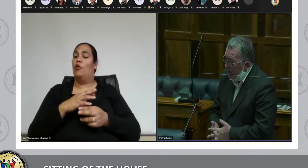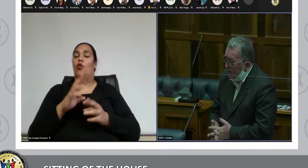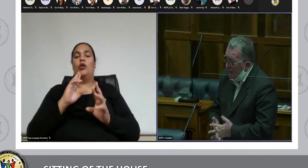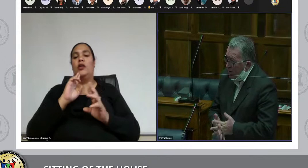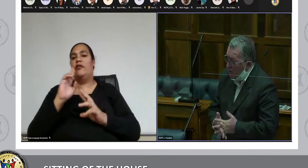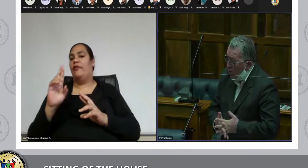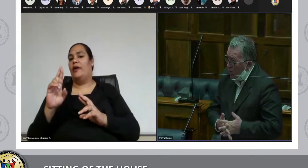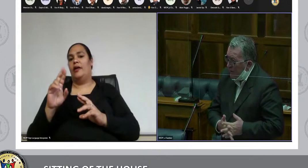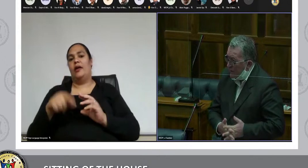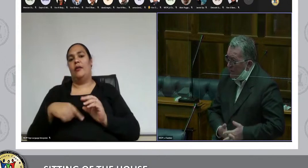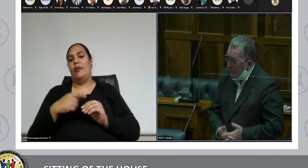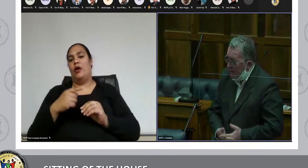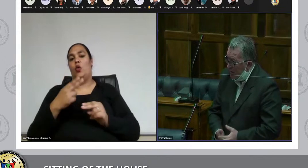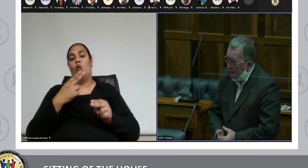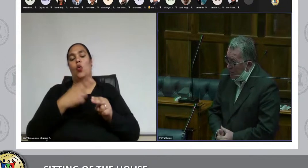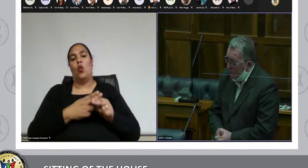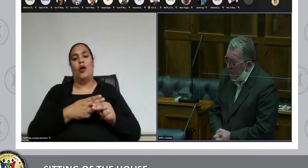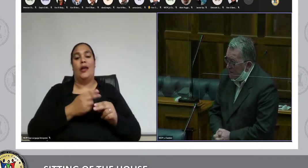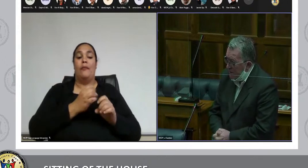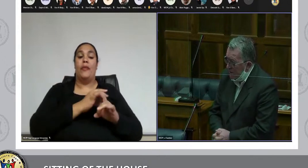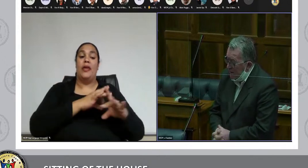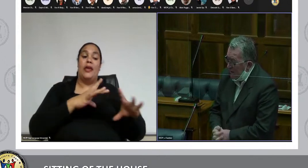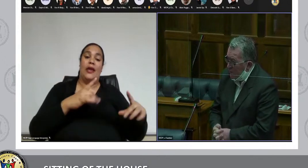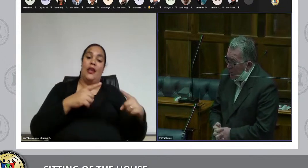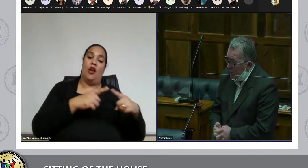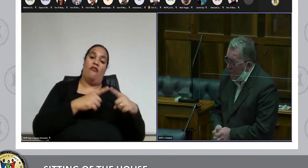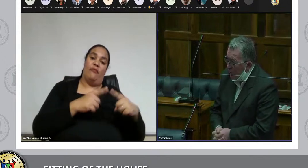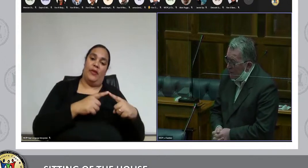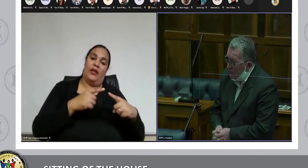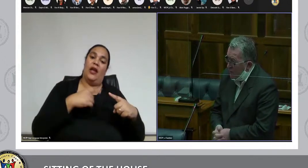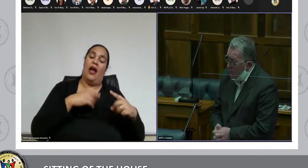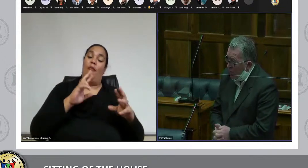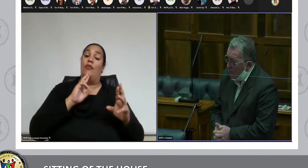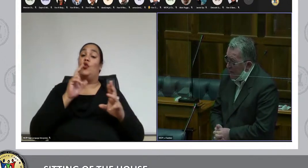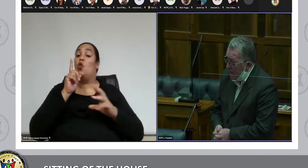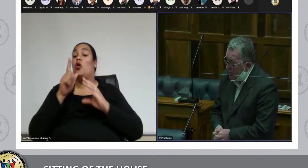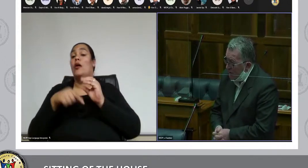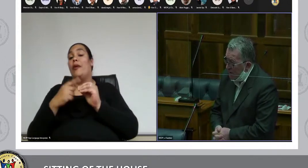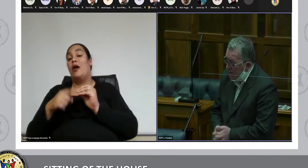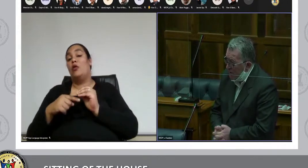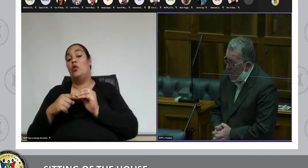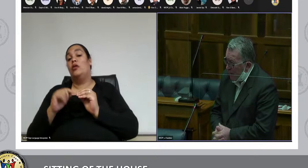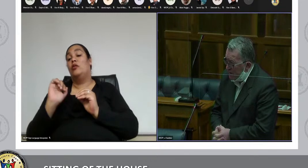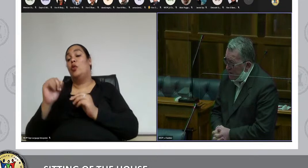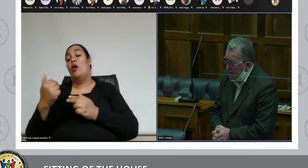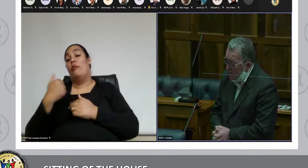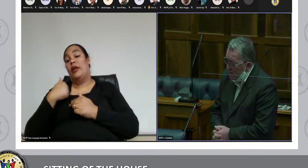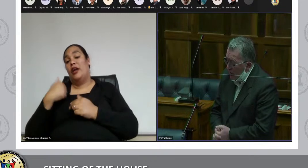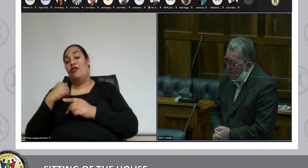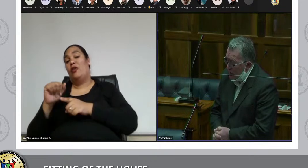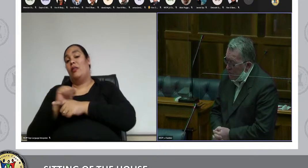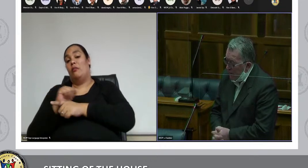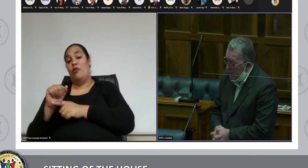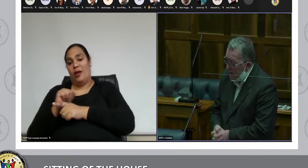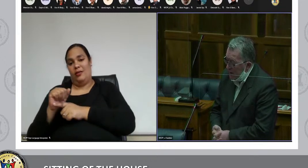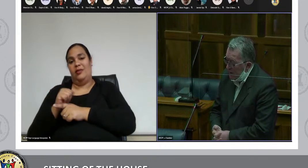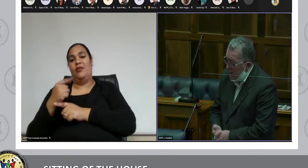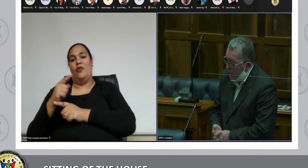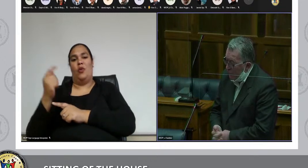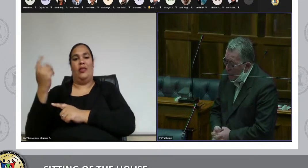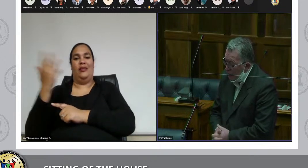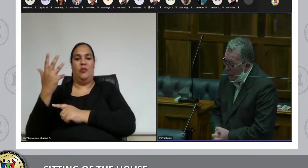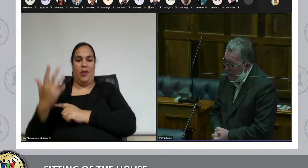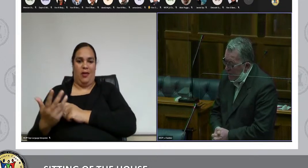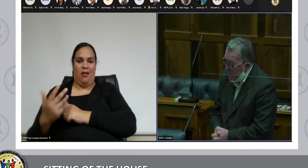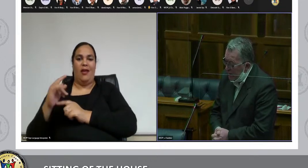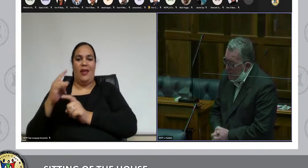to the quorum at the beginning of the meeting. I'm referring to the obligation and the practice of the speaker in